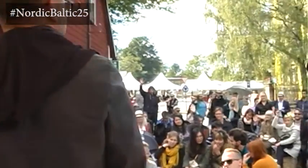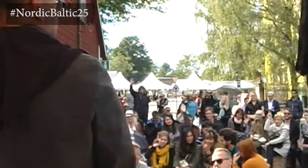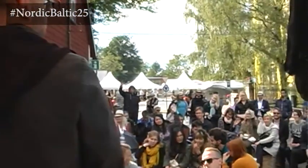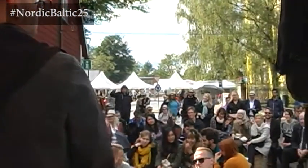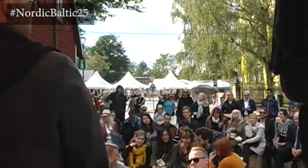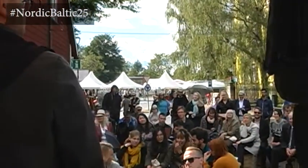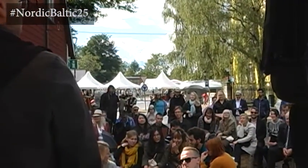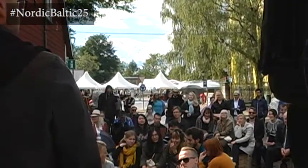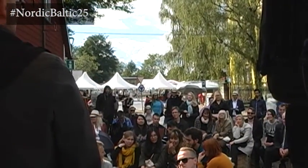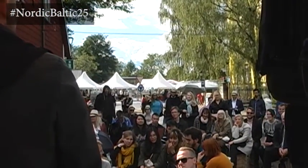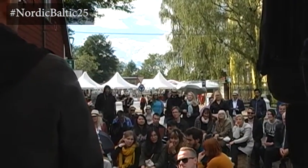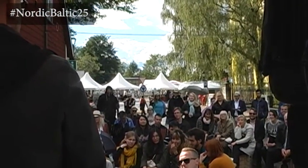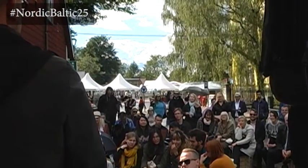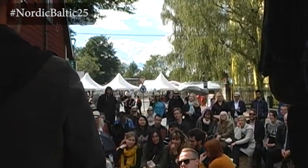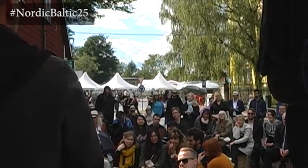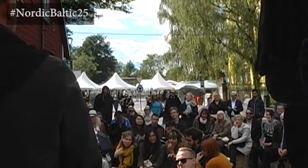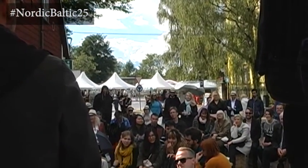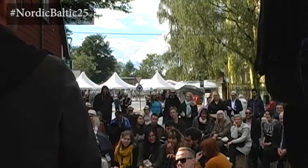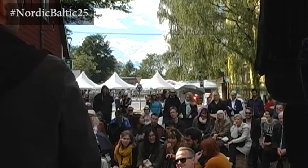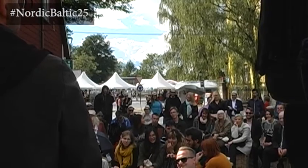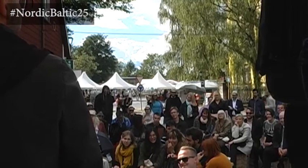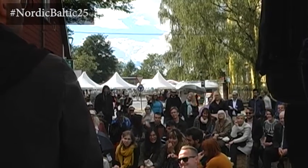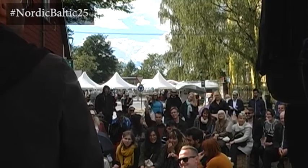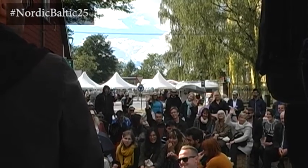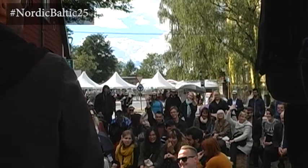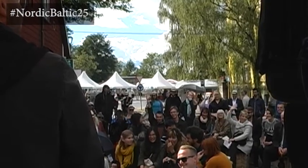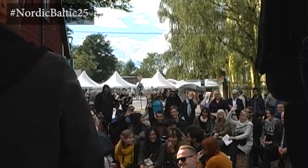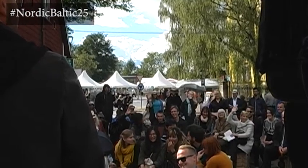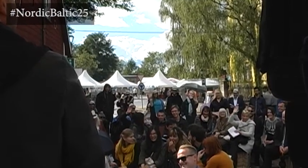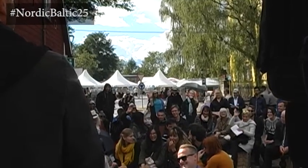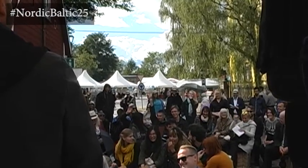How many of you think it's a stupid question and we shouldn't even bring it up?